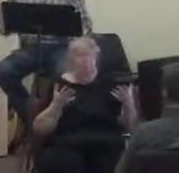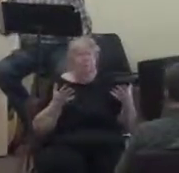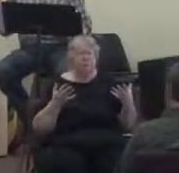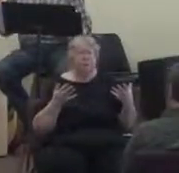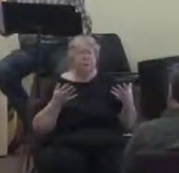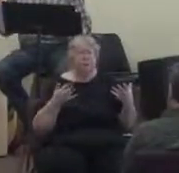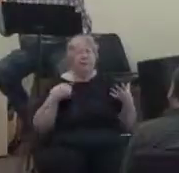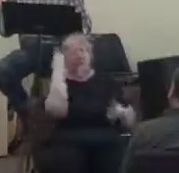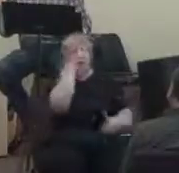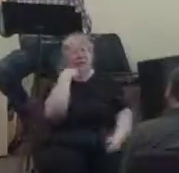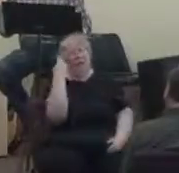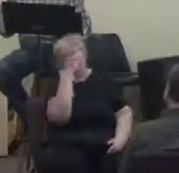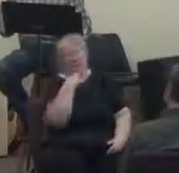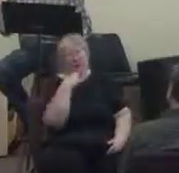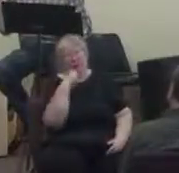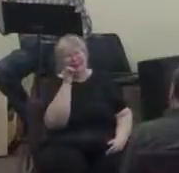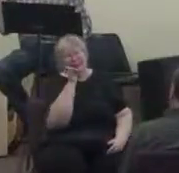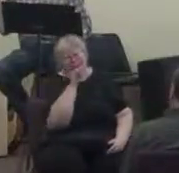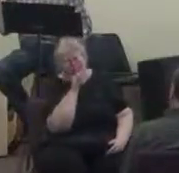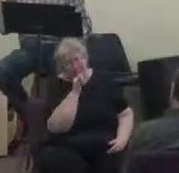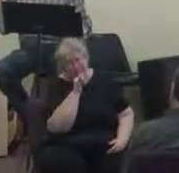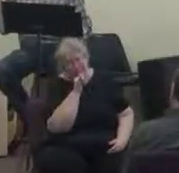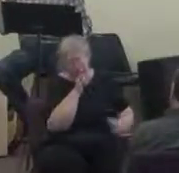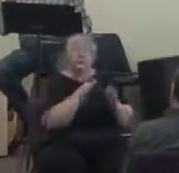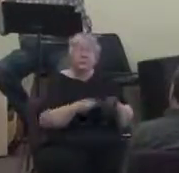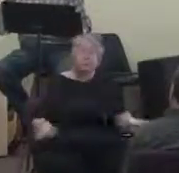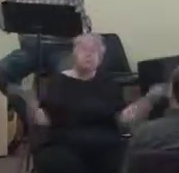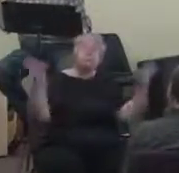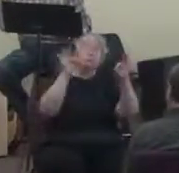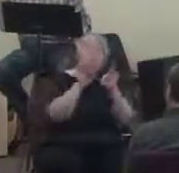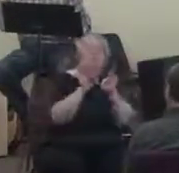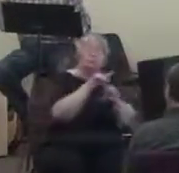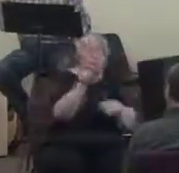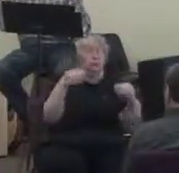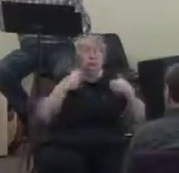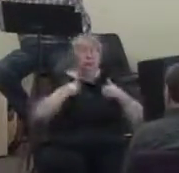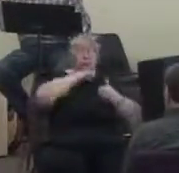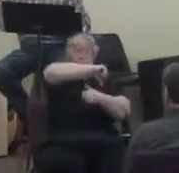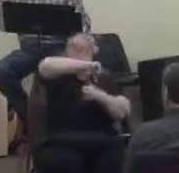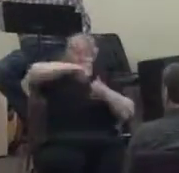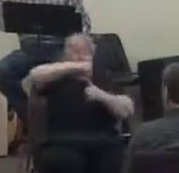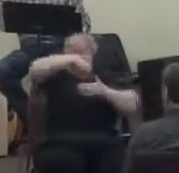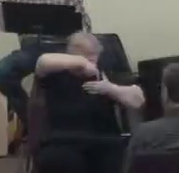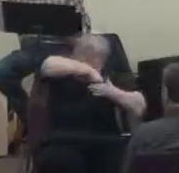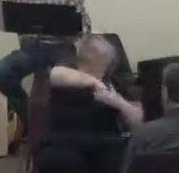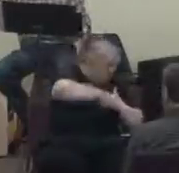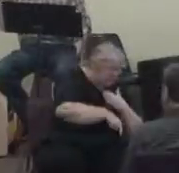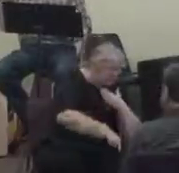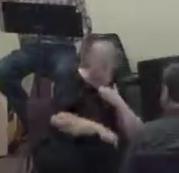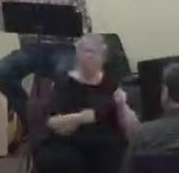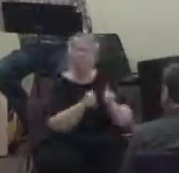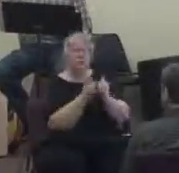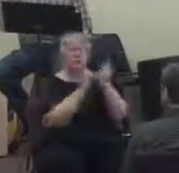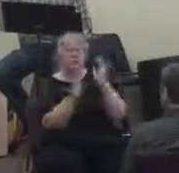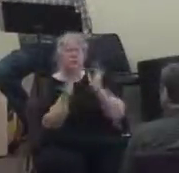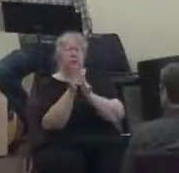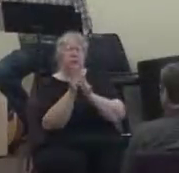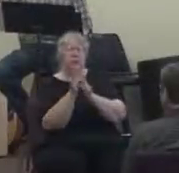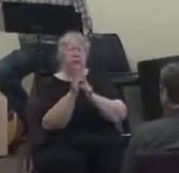It is so important that you have a relationship so deep with Jesus that you